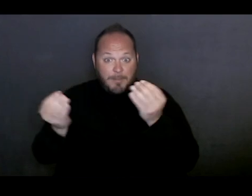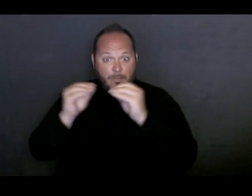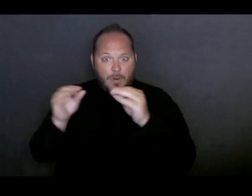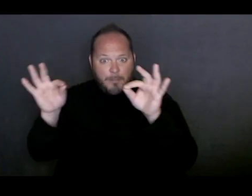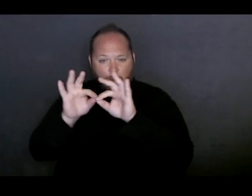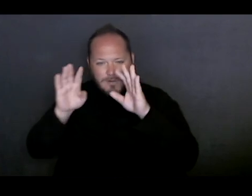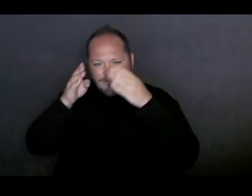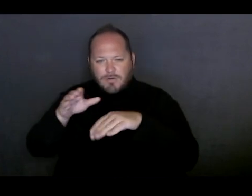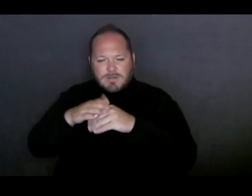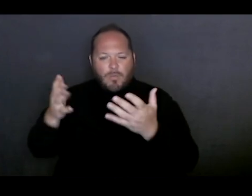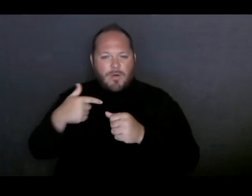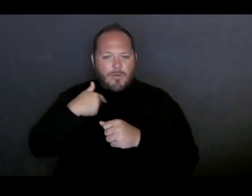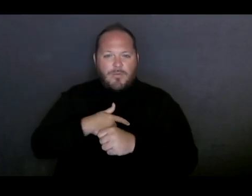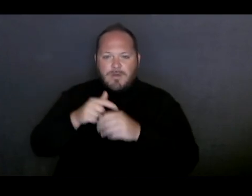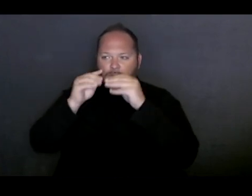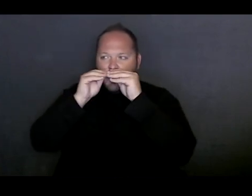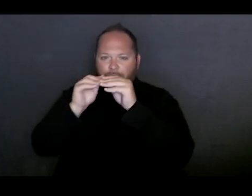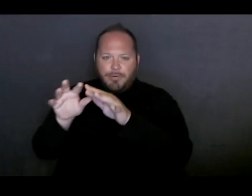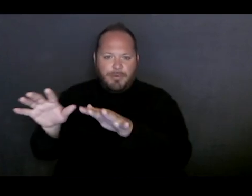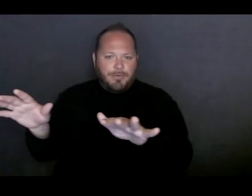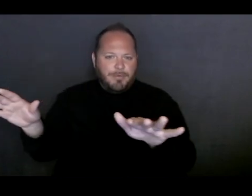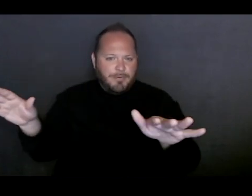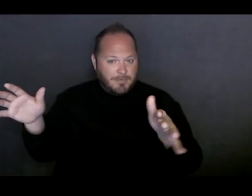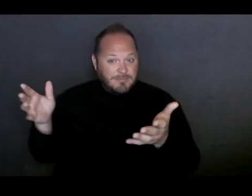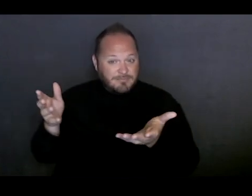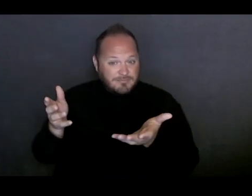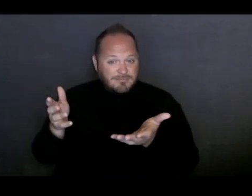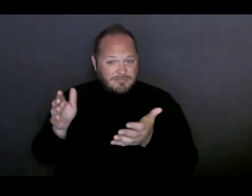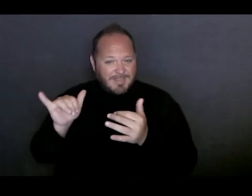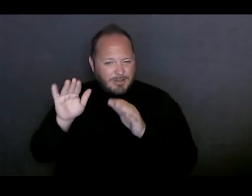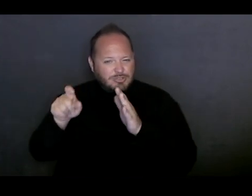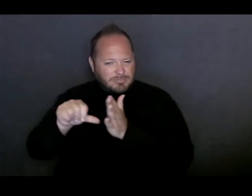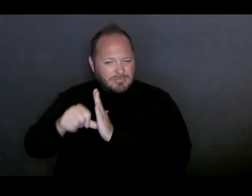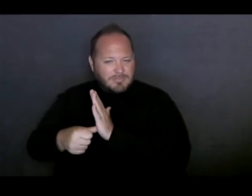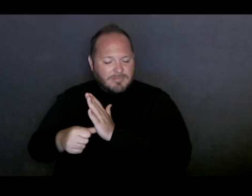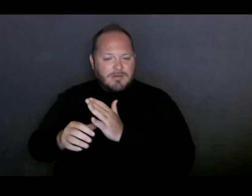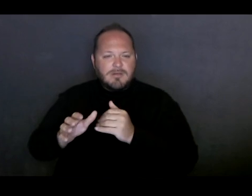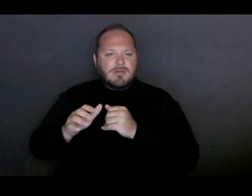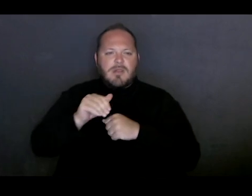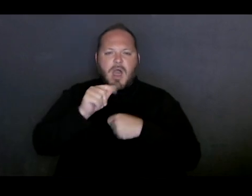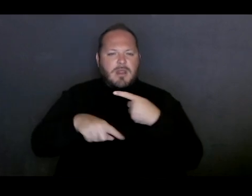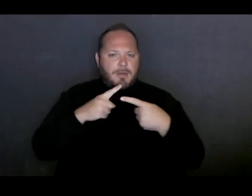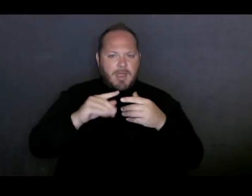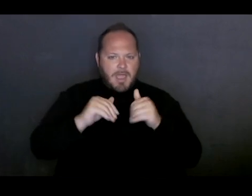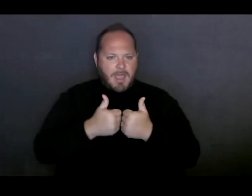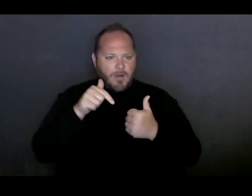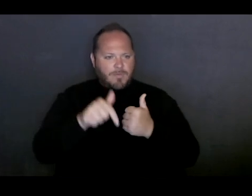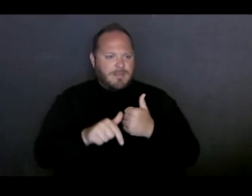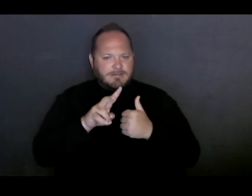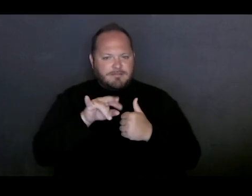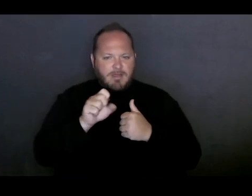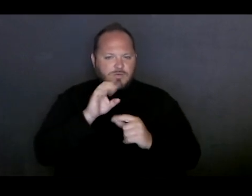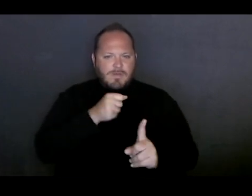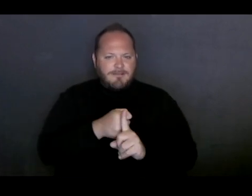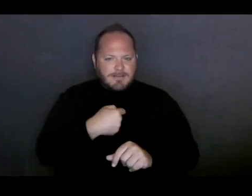So not necessarily how it may affect me for whatever reasons, but how it might harm those around